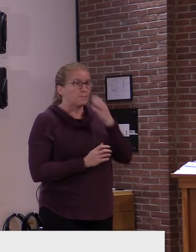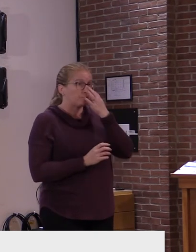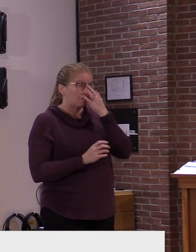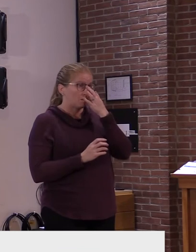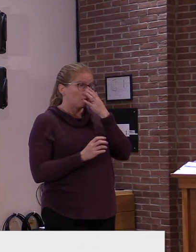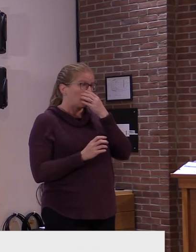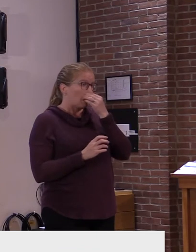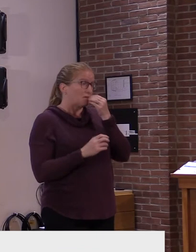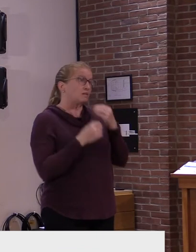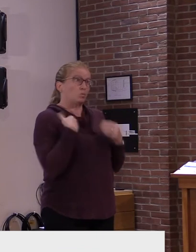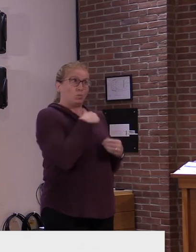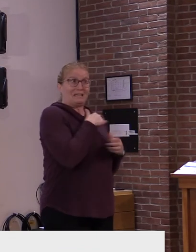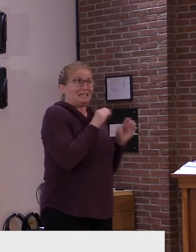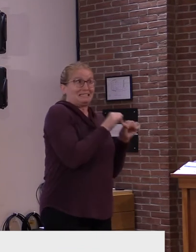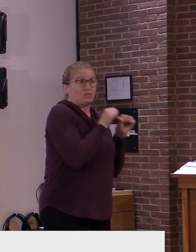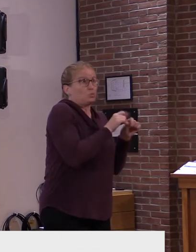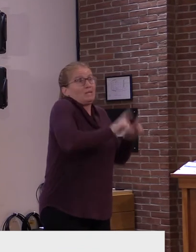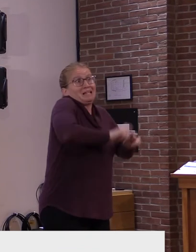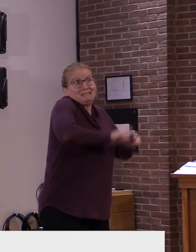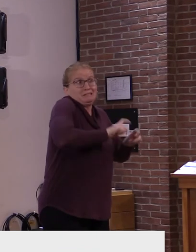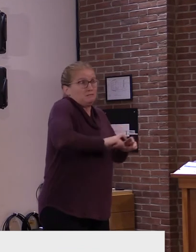on on and right